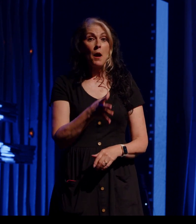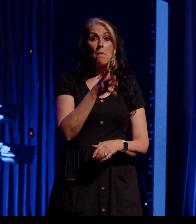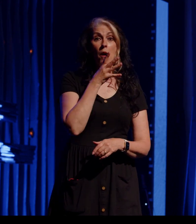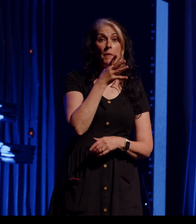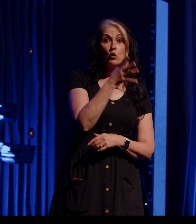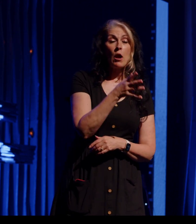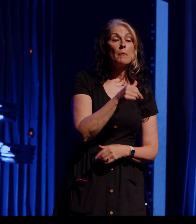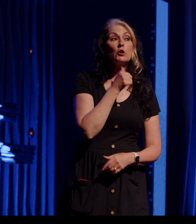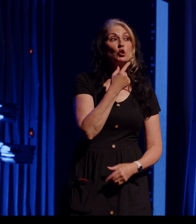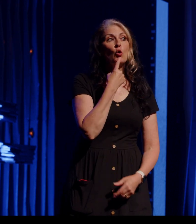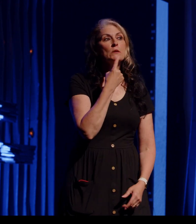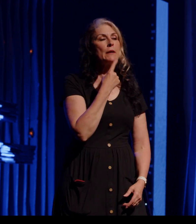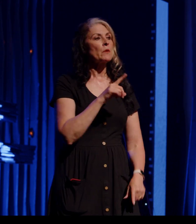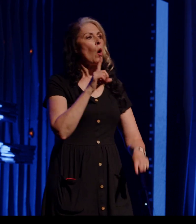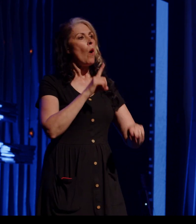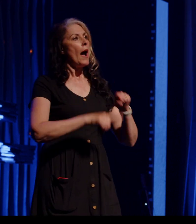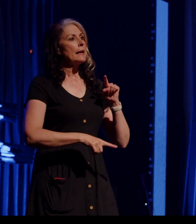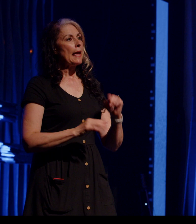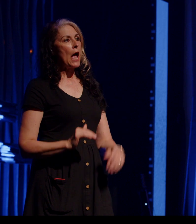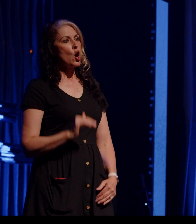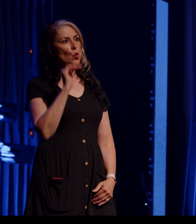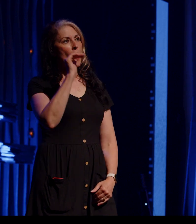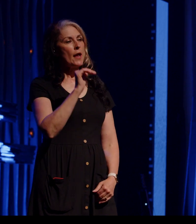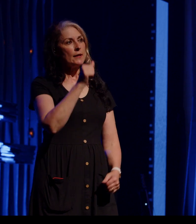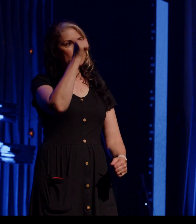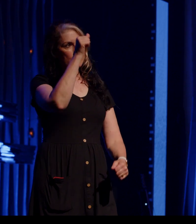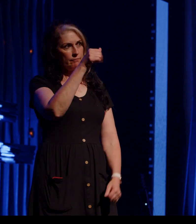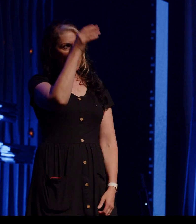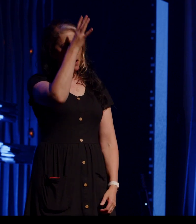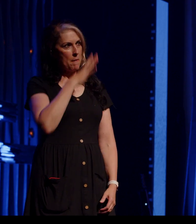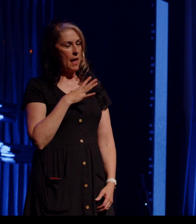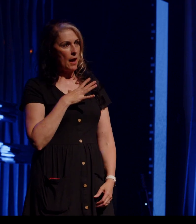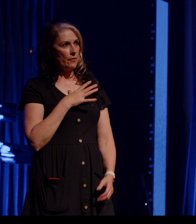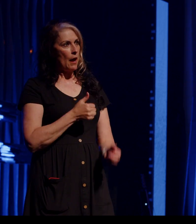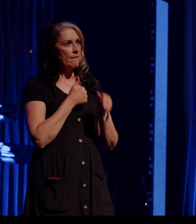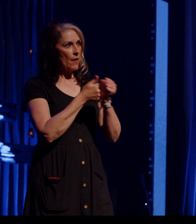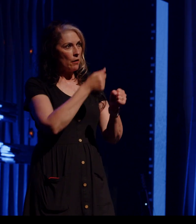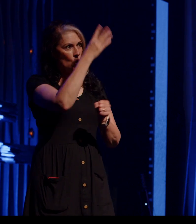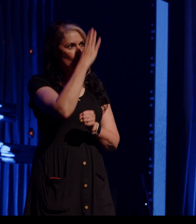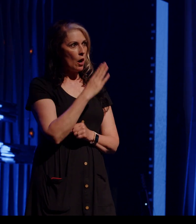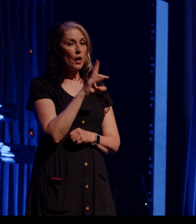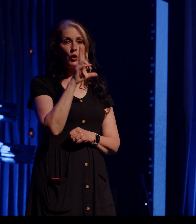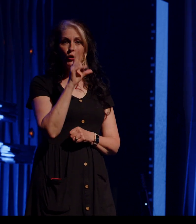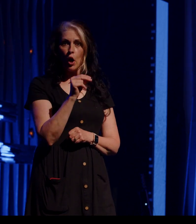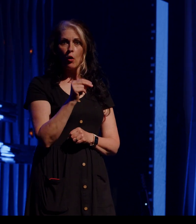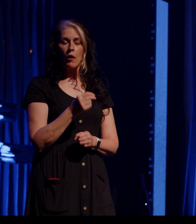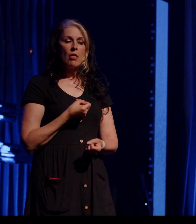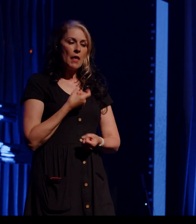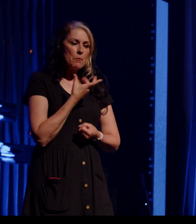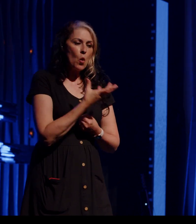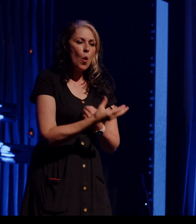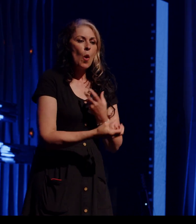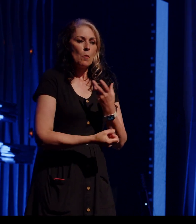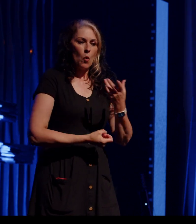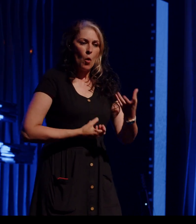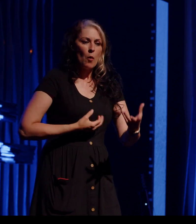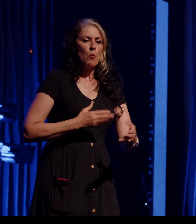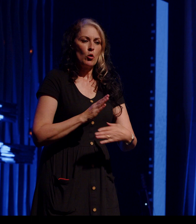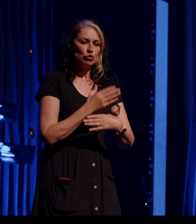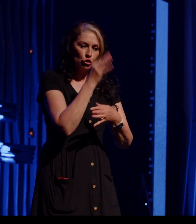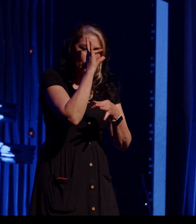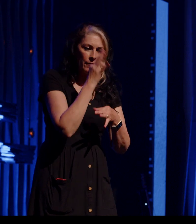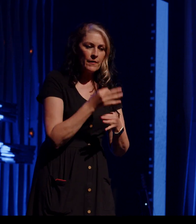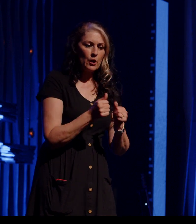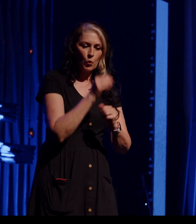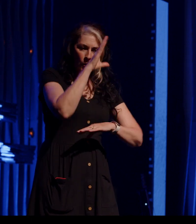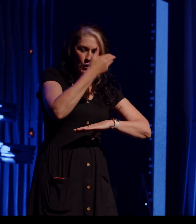Eunice didn't say, oh, we can't raise a godly man. They poured into Timothy. They shared faith with Timothy. Timothy